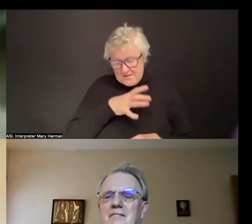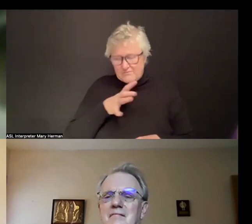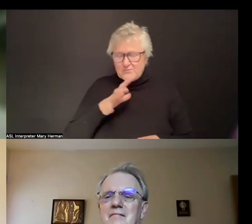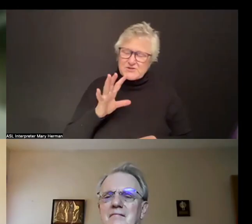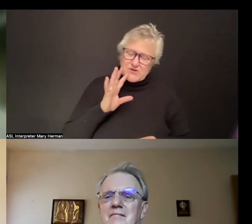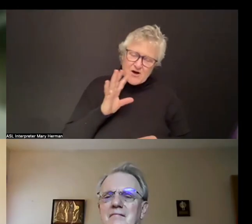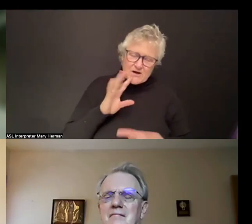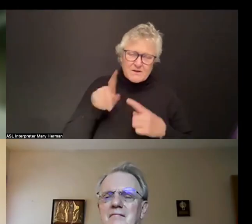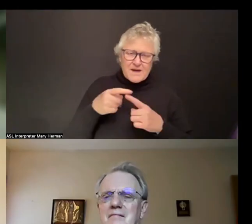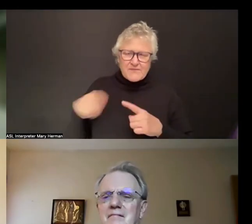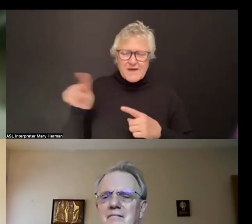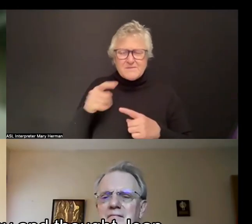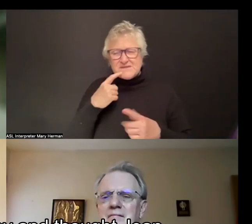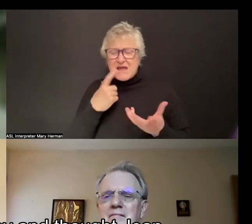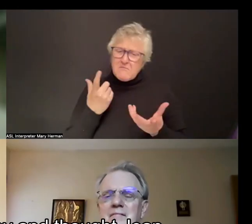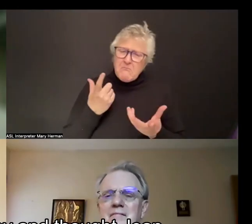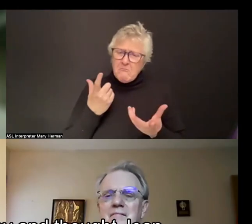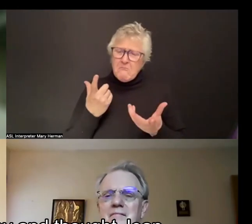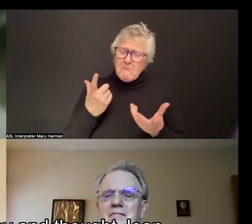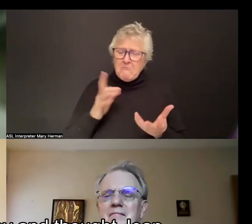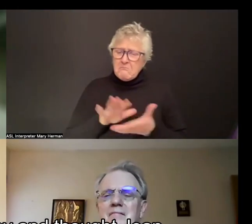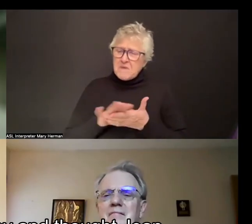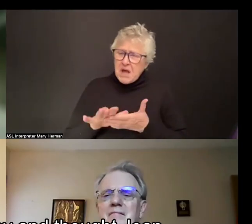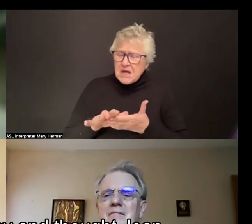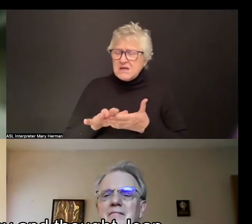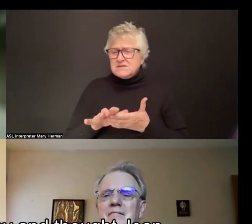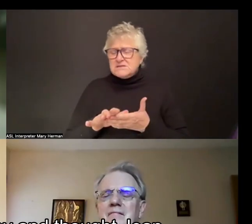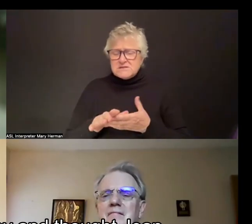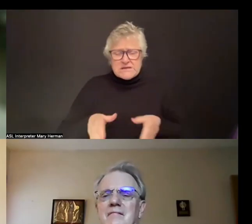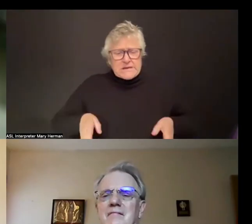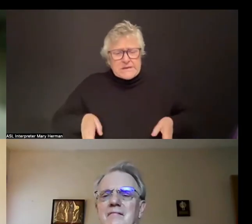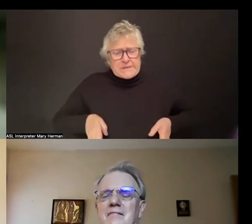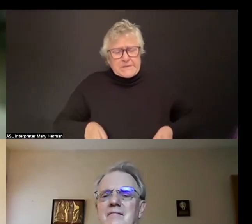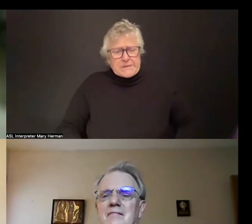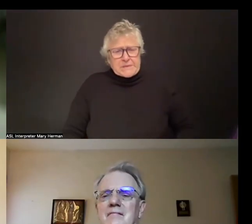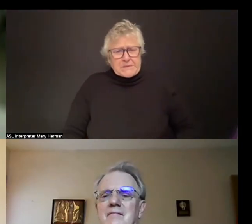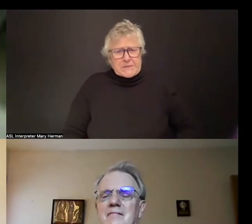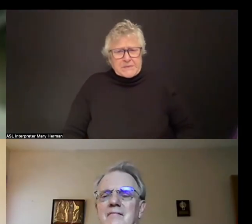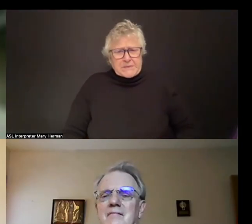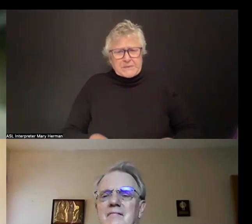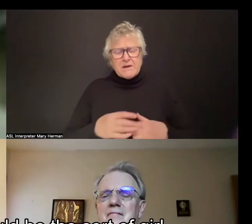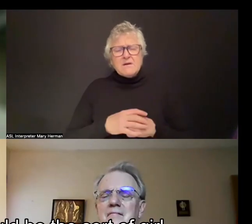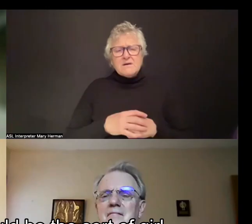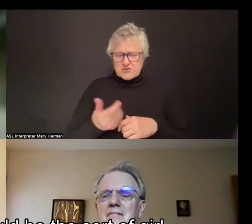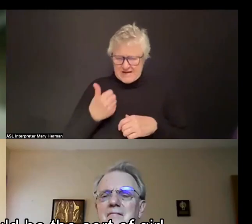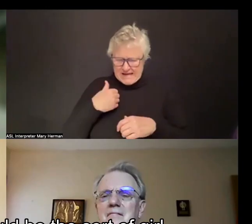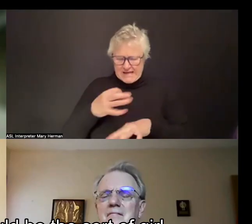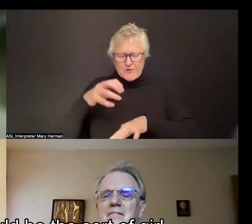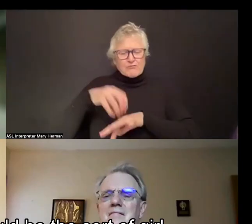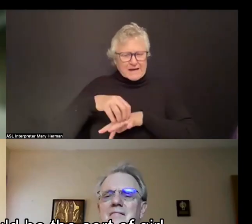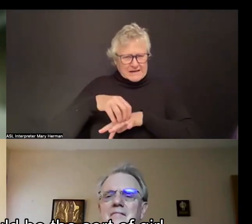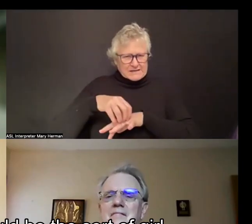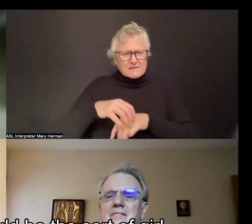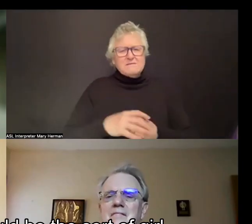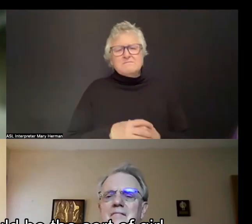cardigan, slim tweed skirt, admired Myrna Loy and thought Jean Harlow was fast. Signet ring. Kay Lonergan would be the sort